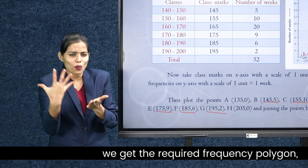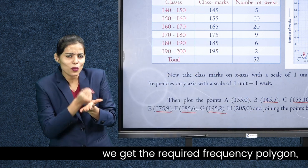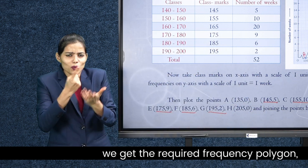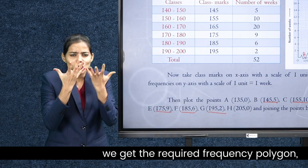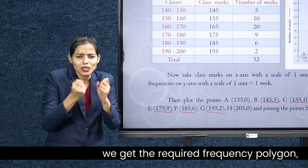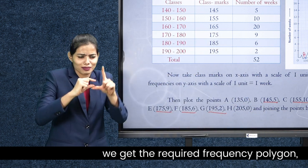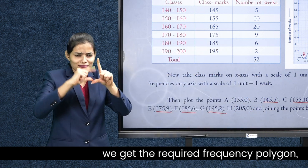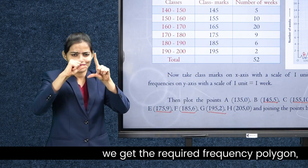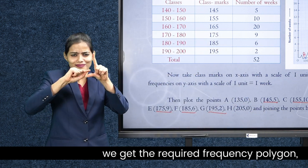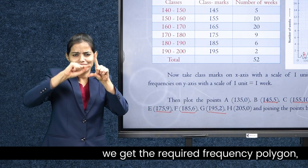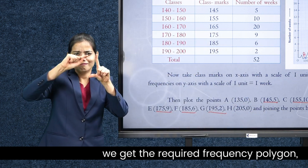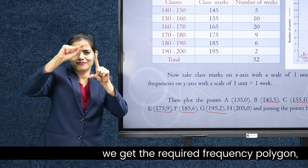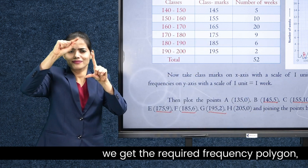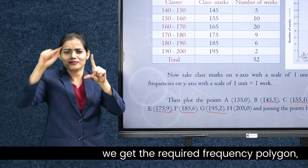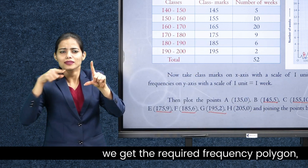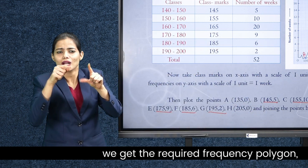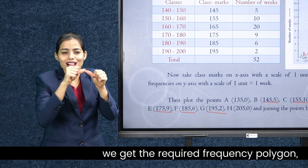We get the required frequency polygon